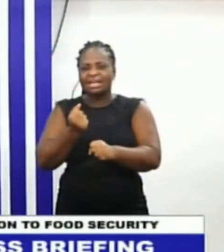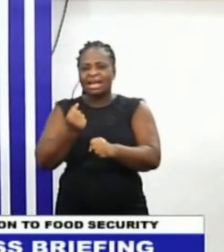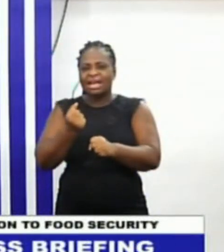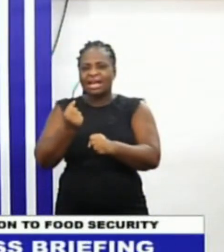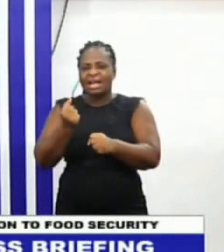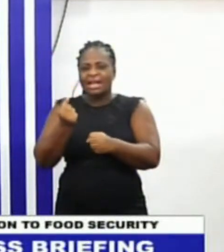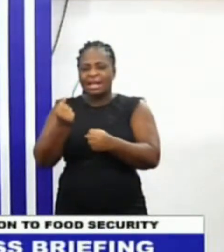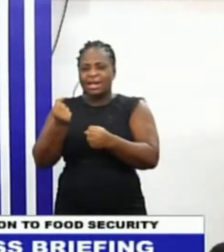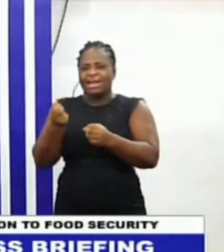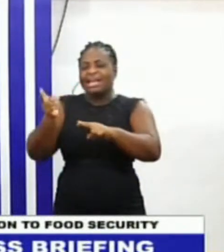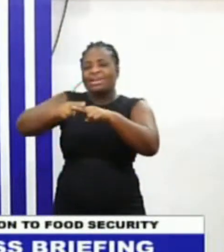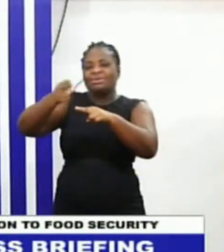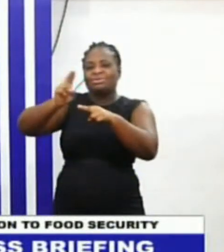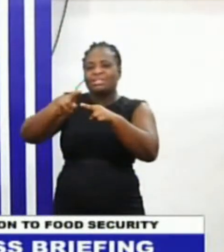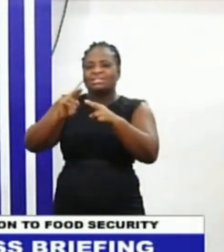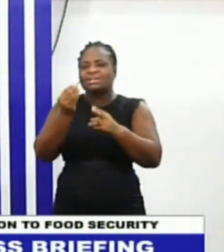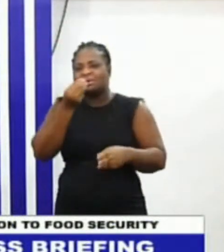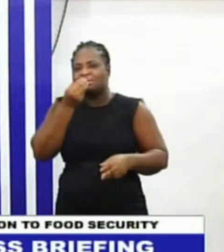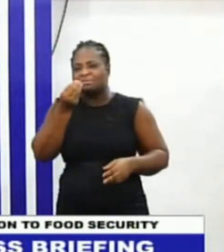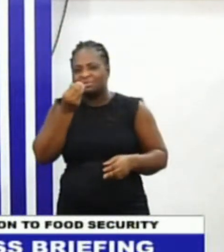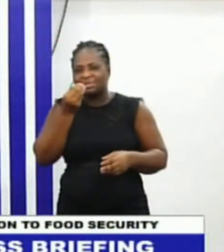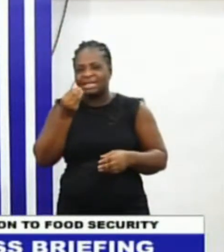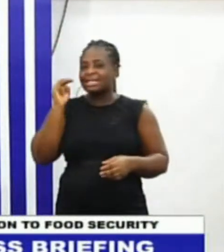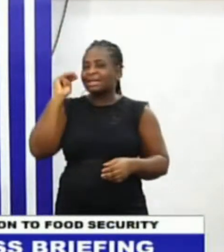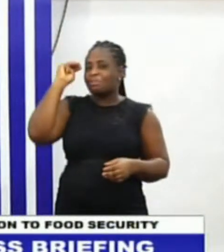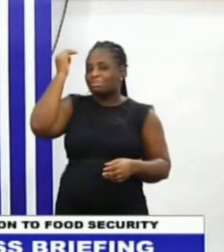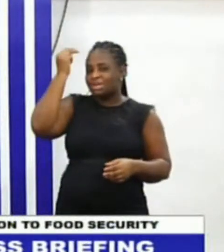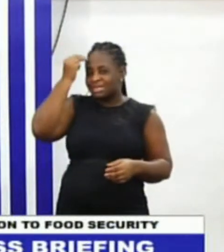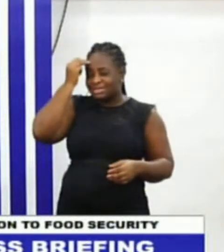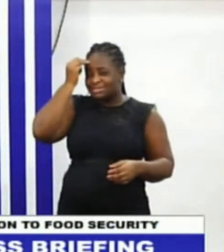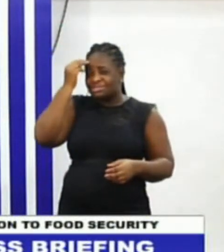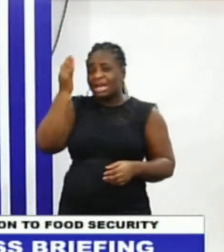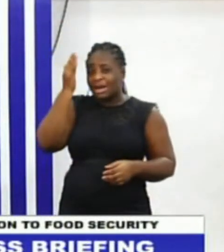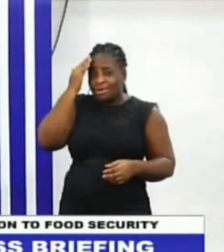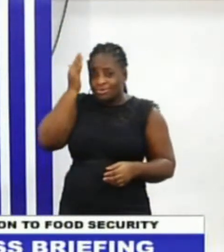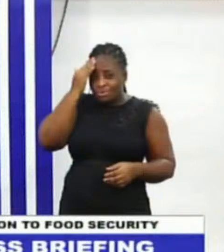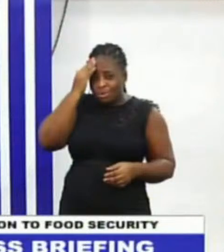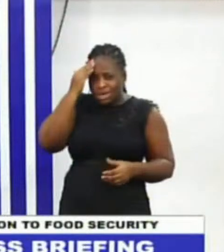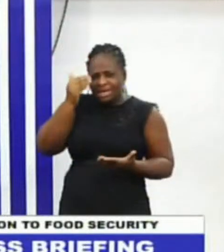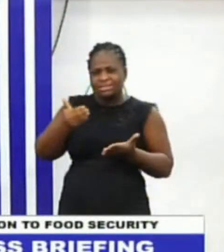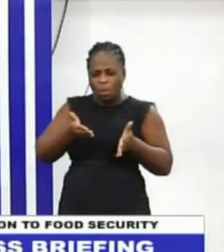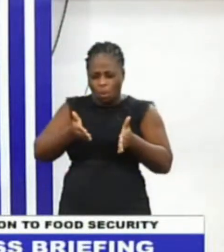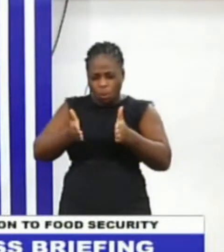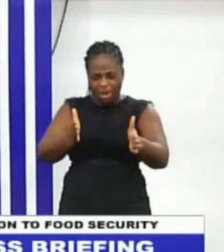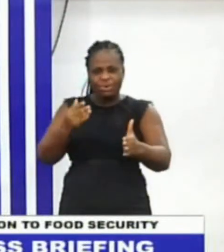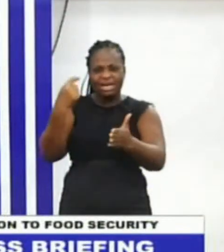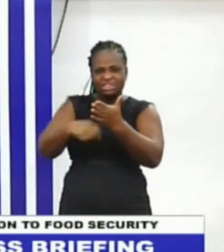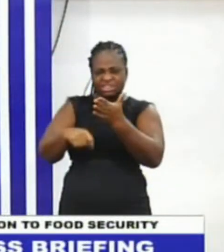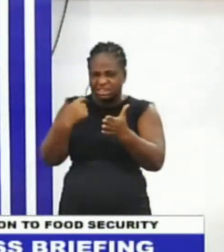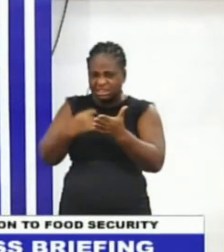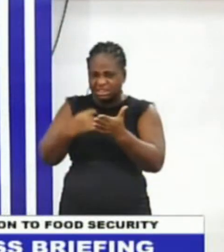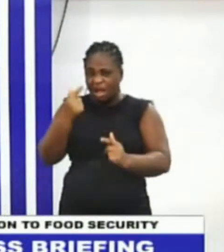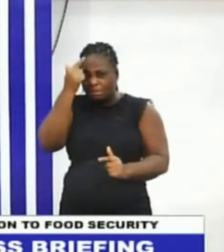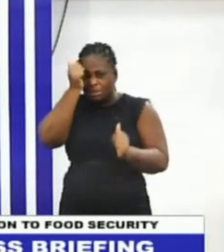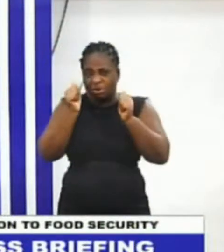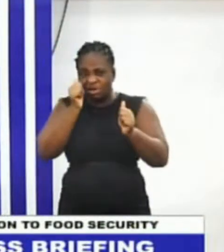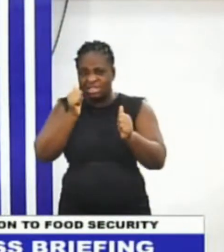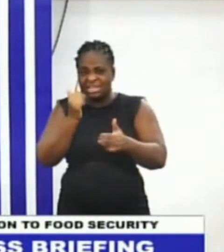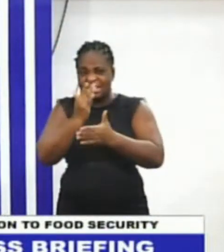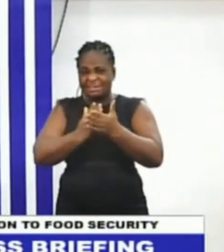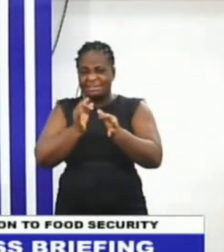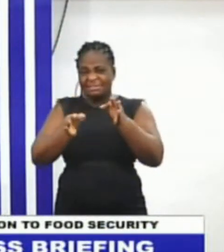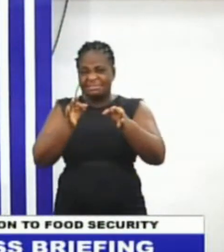are patronizing them. Is the minister or the ministry aware? Is there a way we can check? Because if some of them